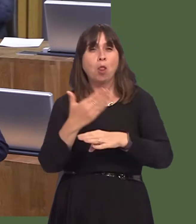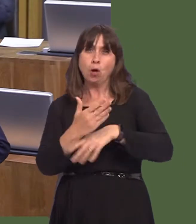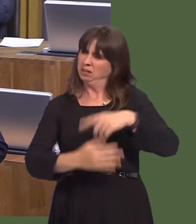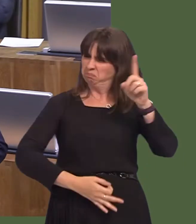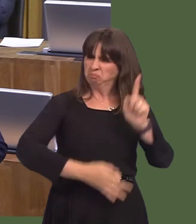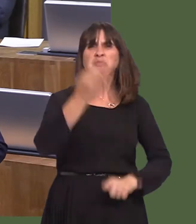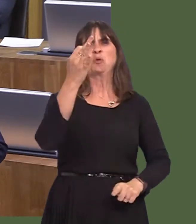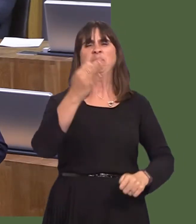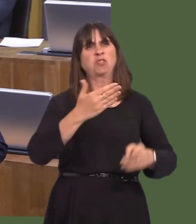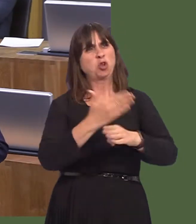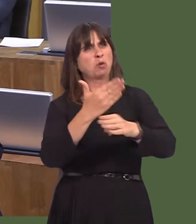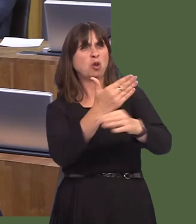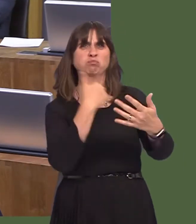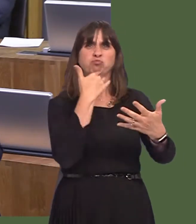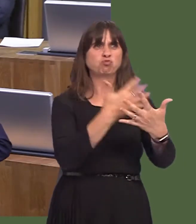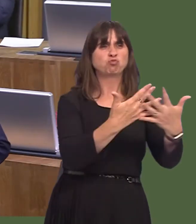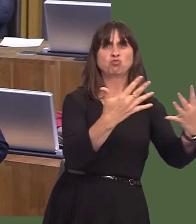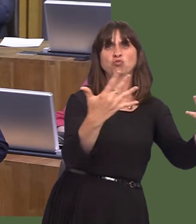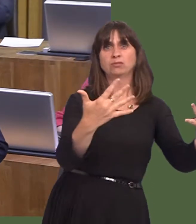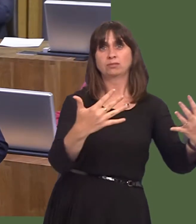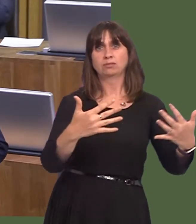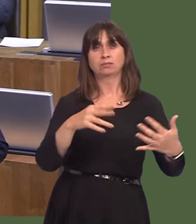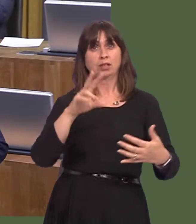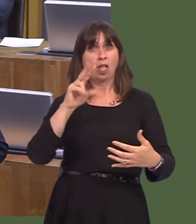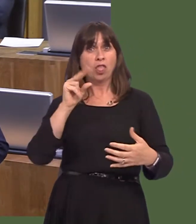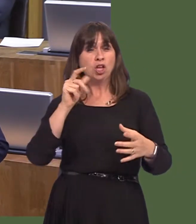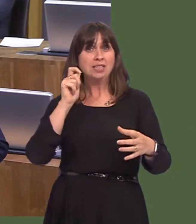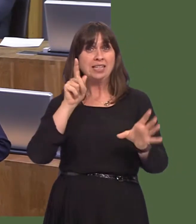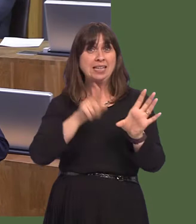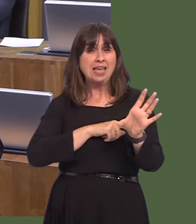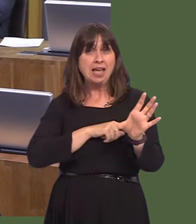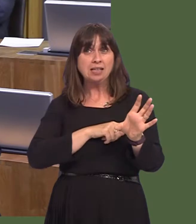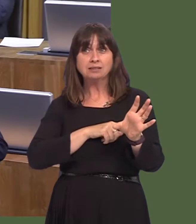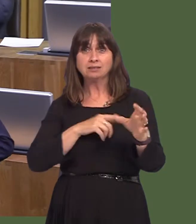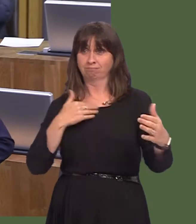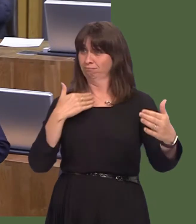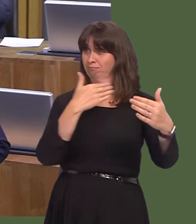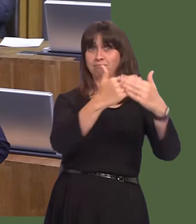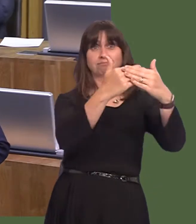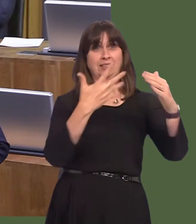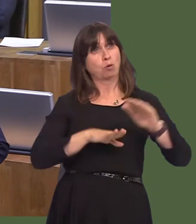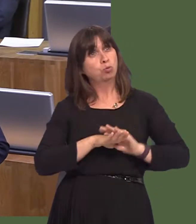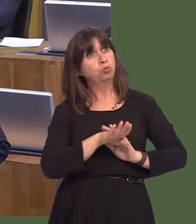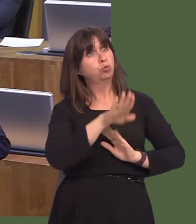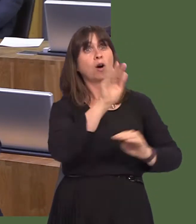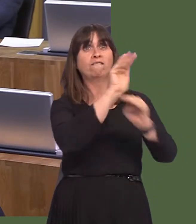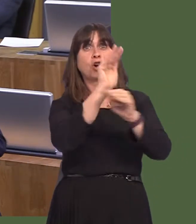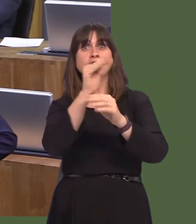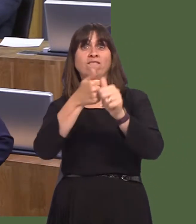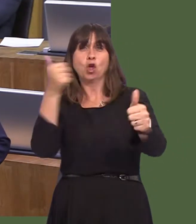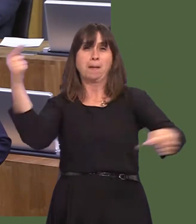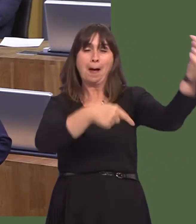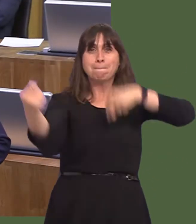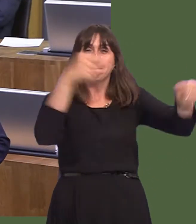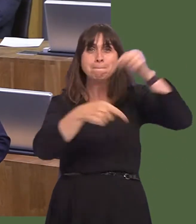look at unemployment figures, how low they are. You look at the fact that we've had 30 years of foreign direct, the best figures of 30 years of foreign direct investment. You look at the